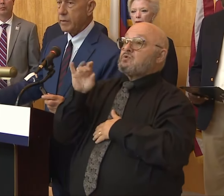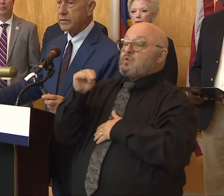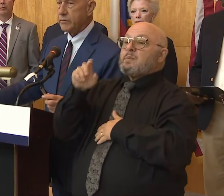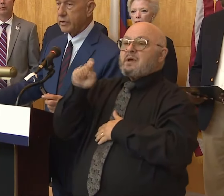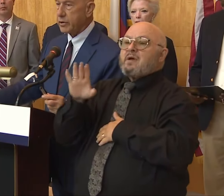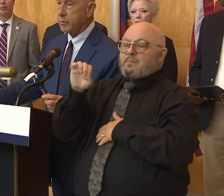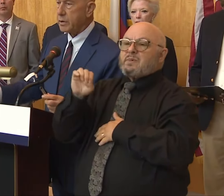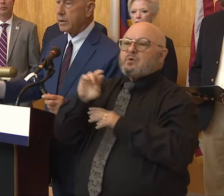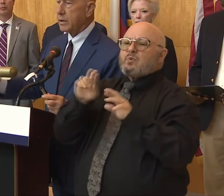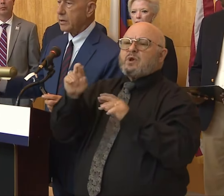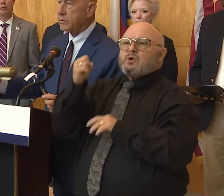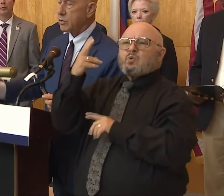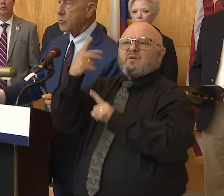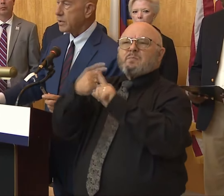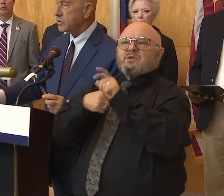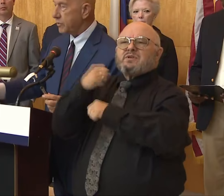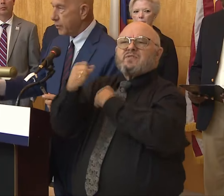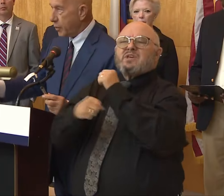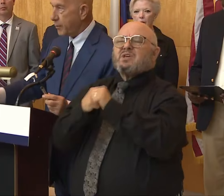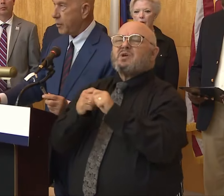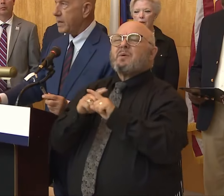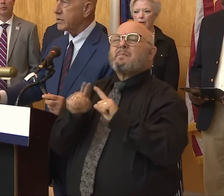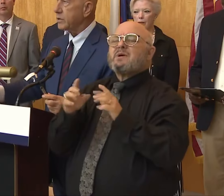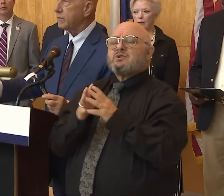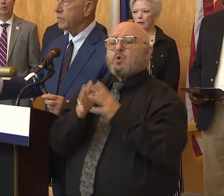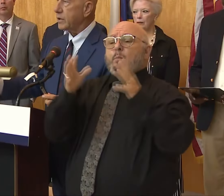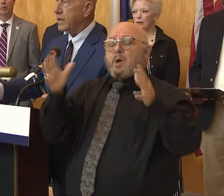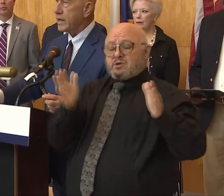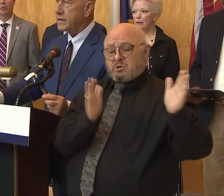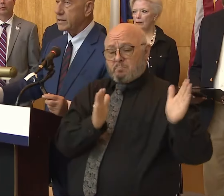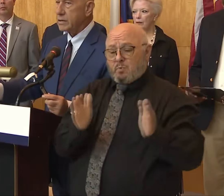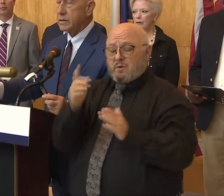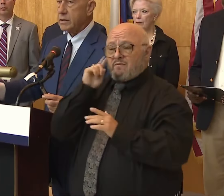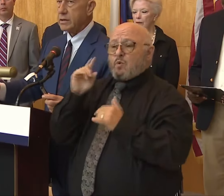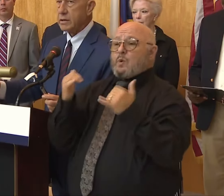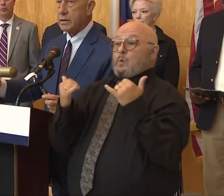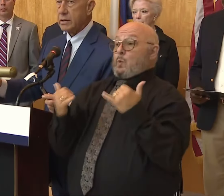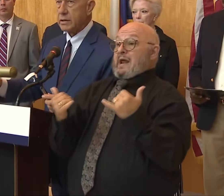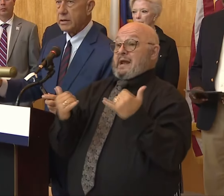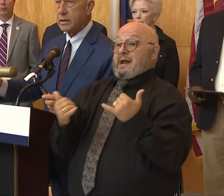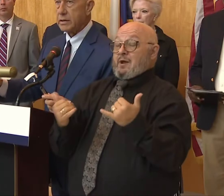12 months of the year. But so much of the preparation for today's